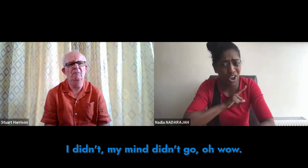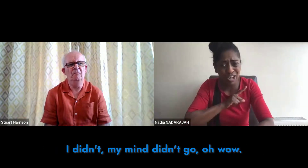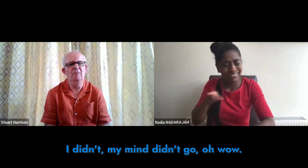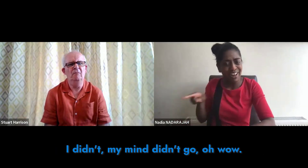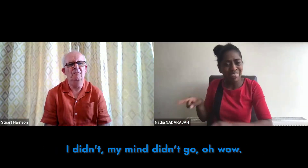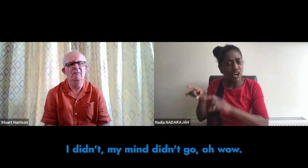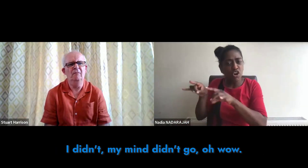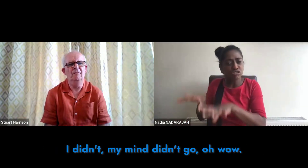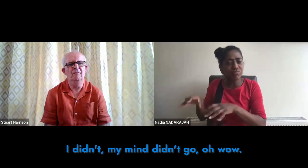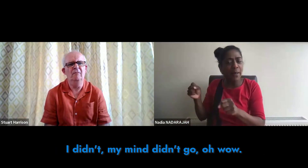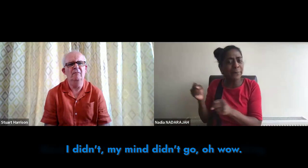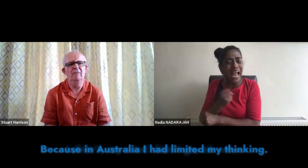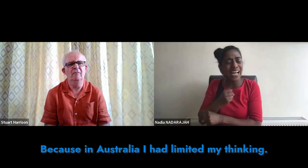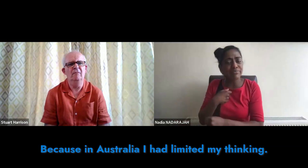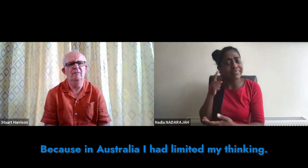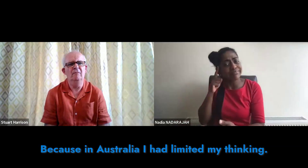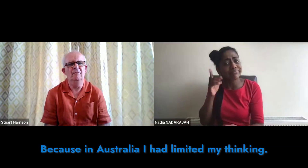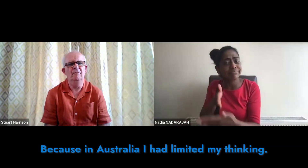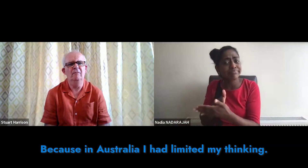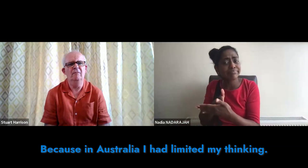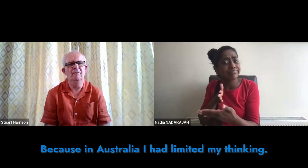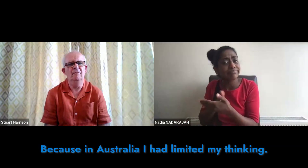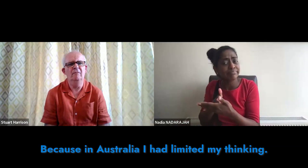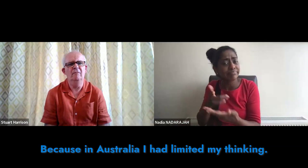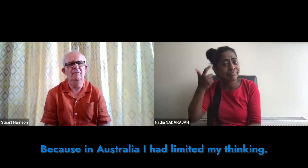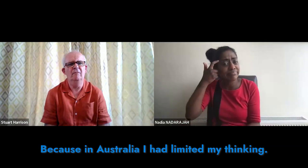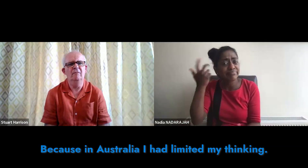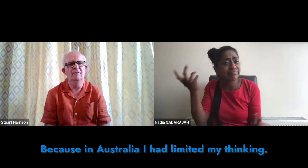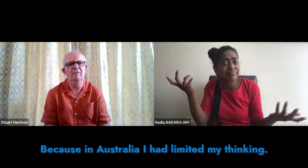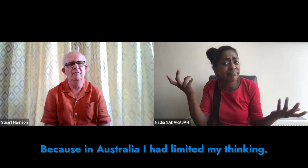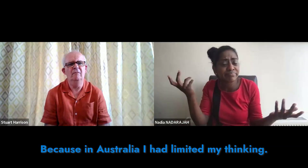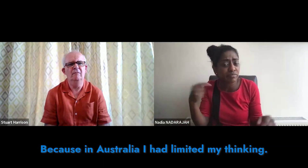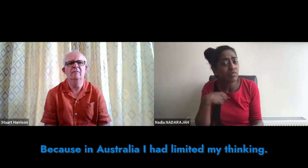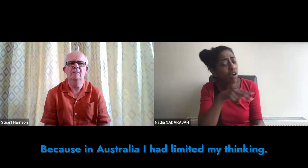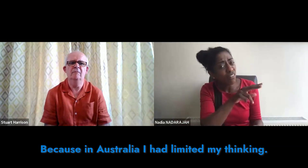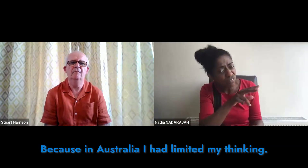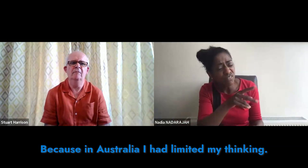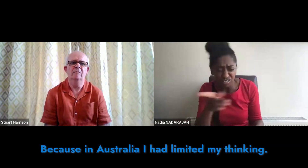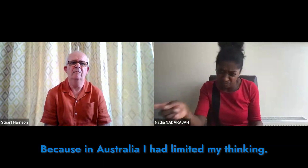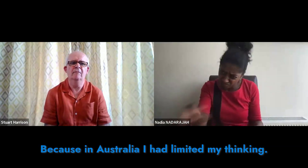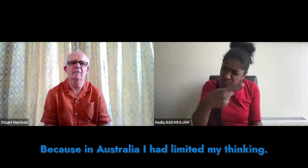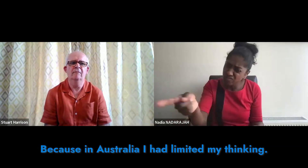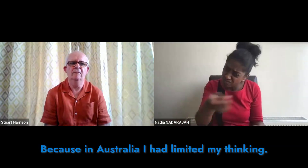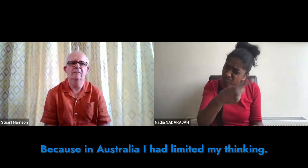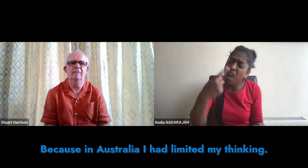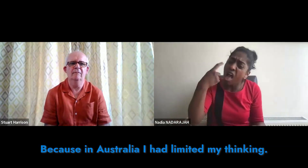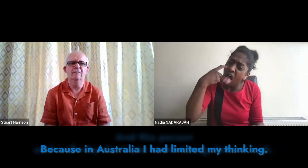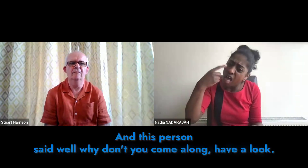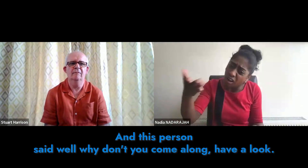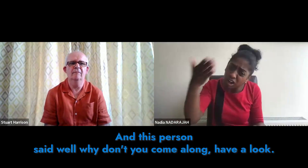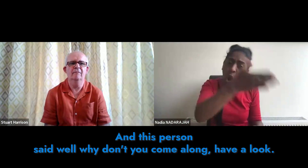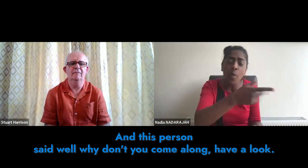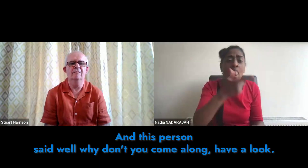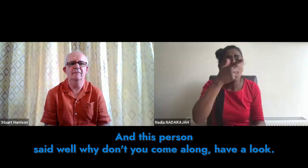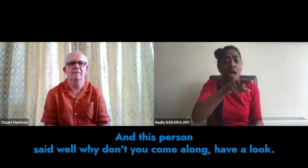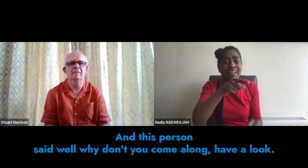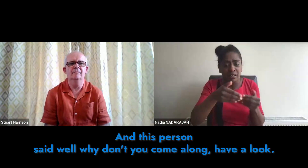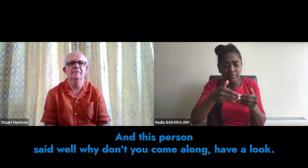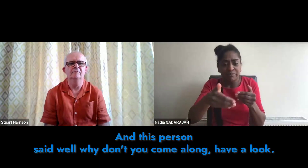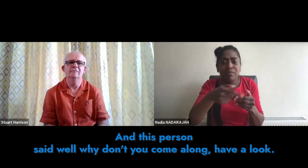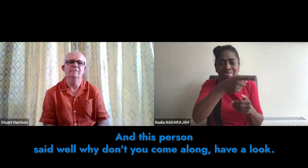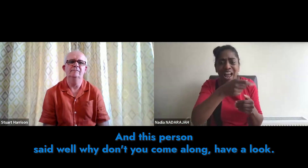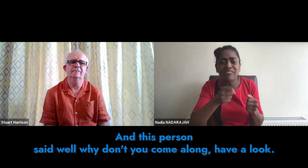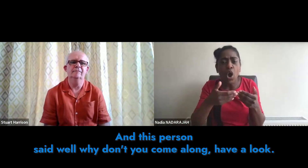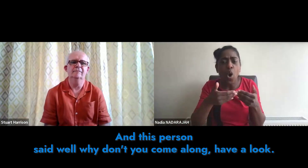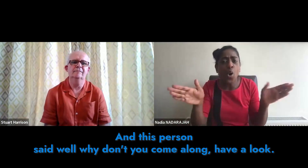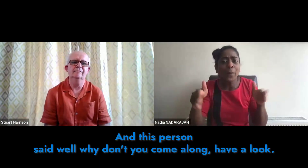mind didn't go, "Oh, wow," because in Australia, I had limited my thinking. And this person said, "Well,